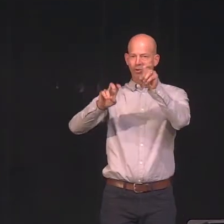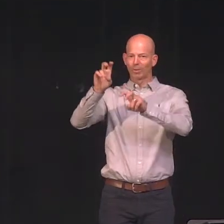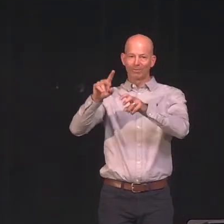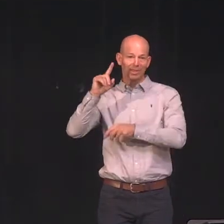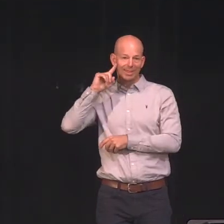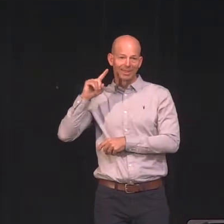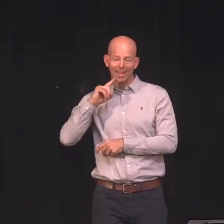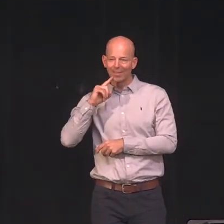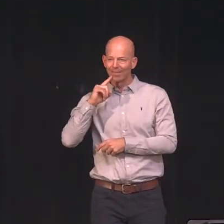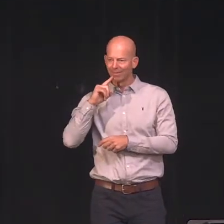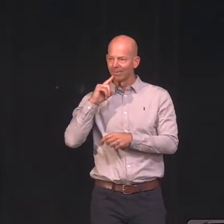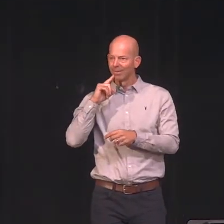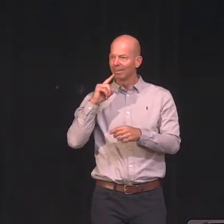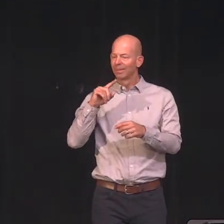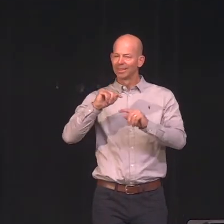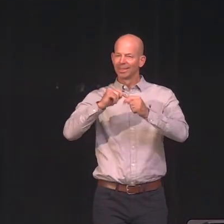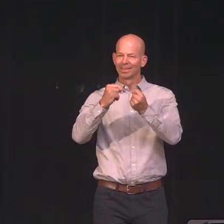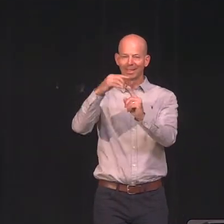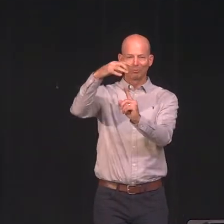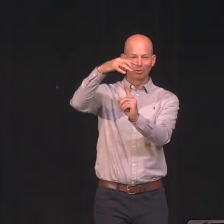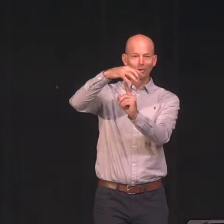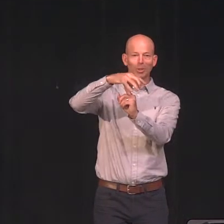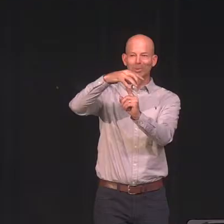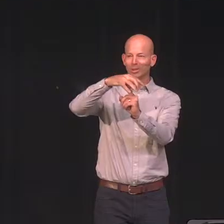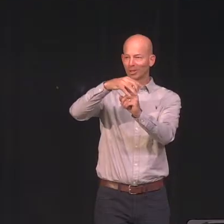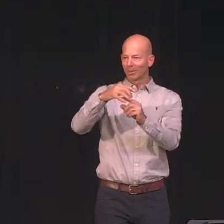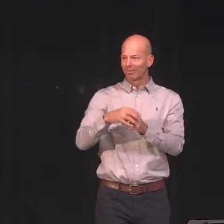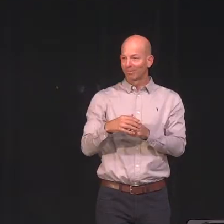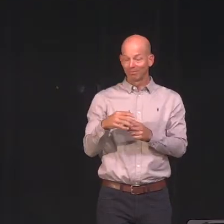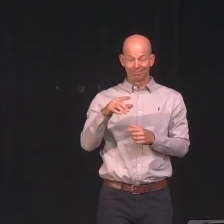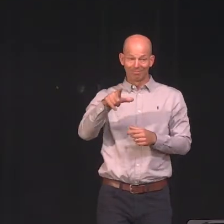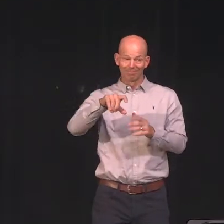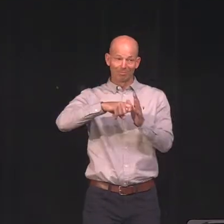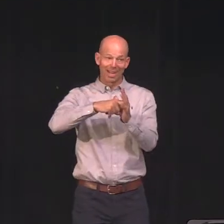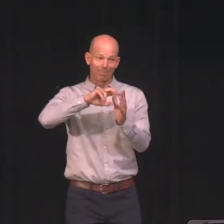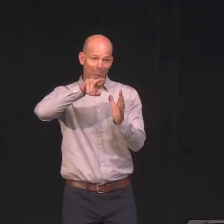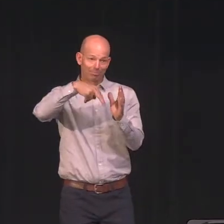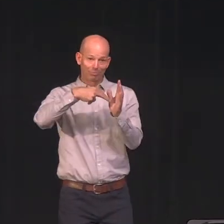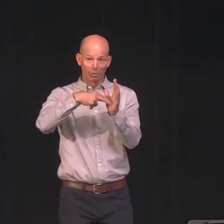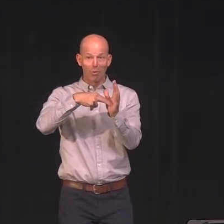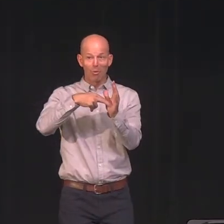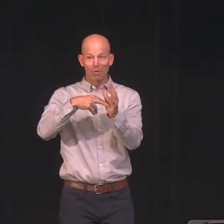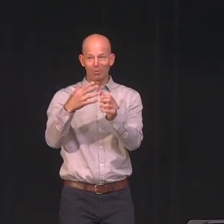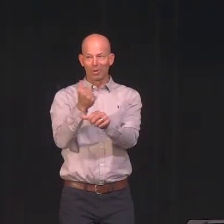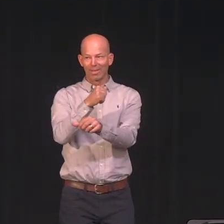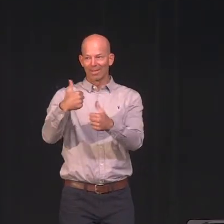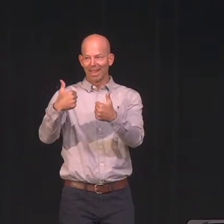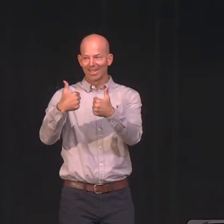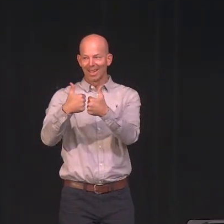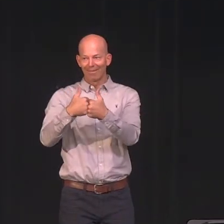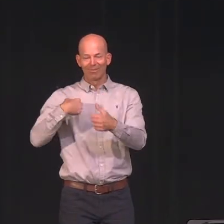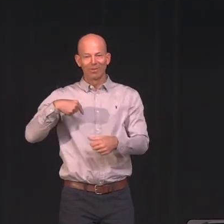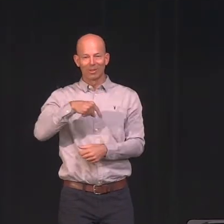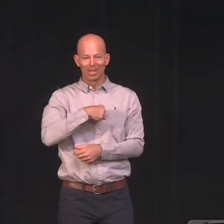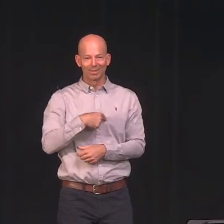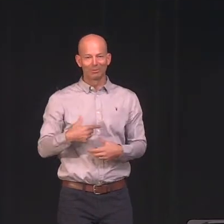Classic Tournament, which is a deaf tournament, and we won the team championship. And he was a primary